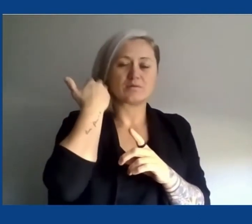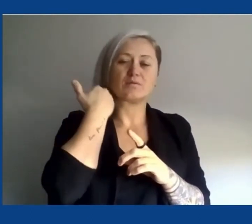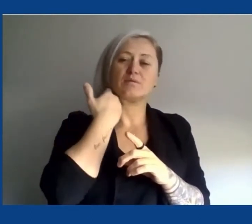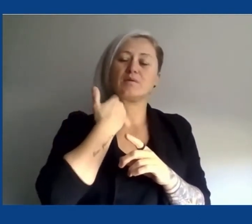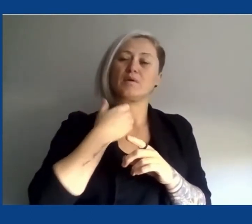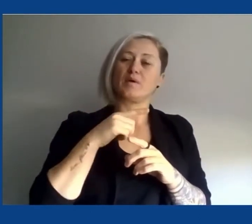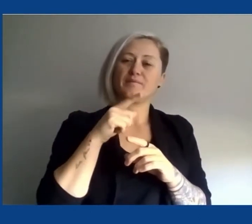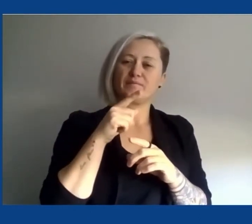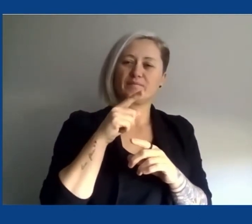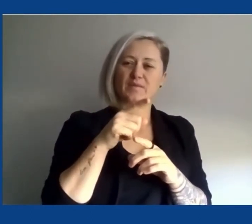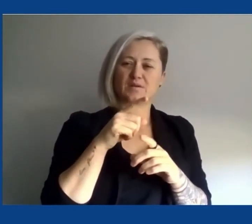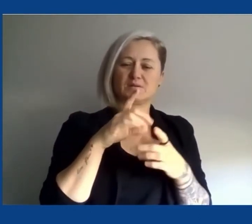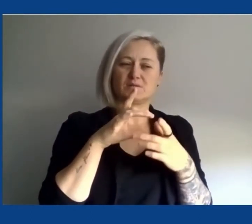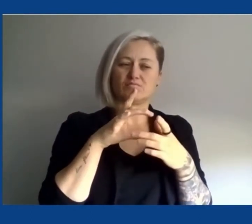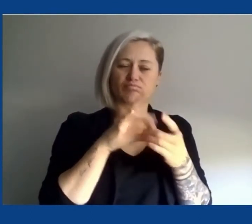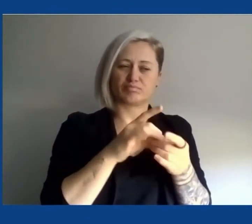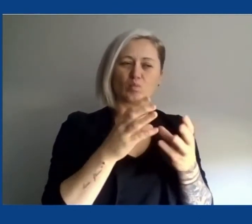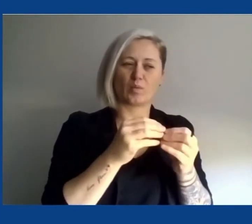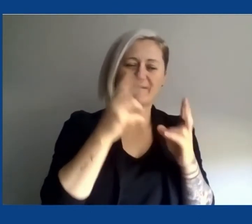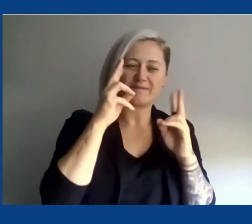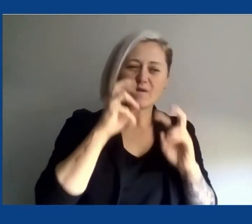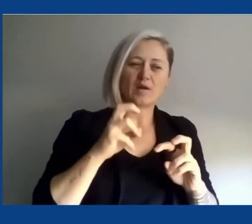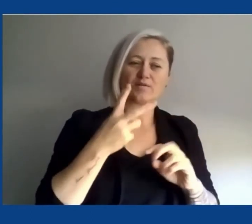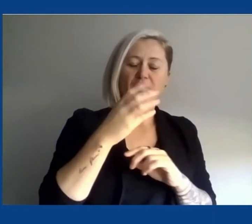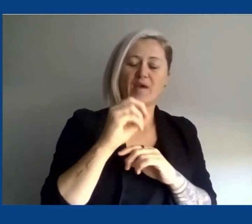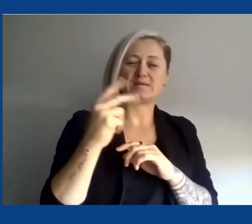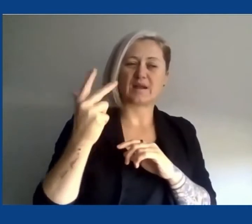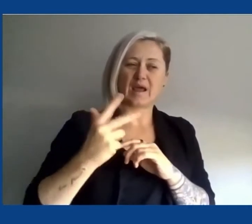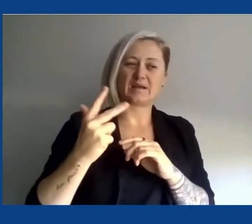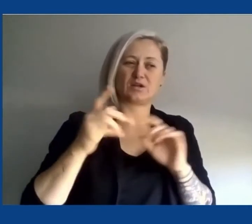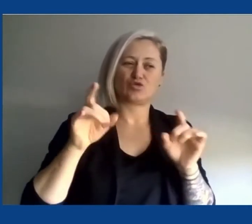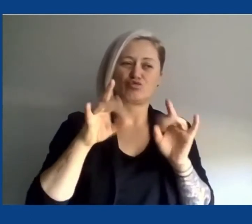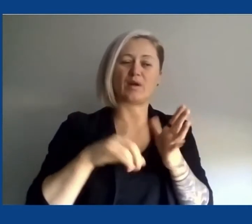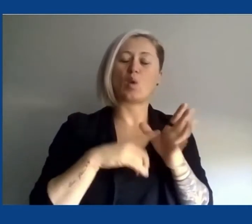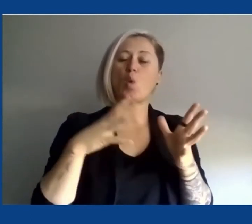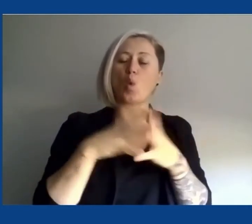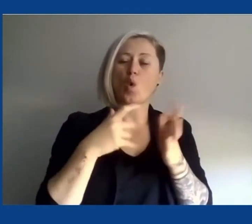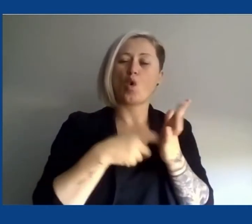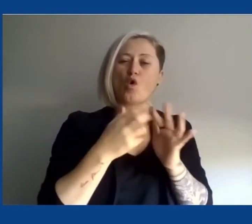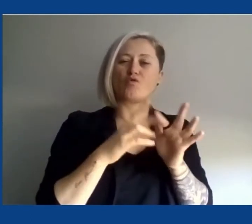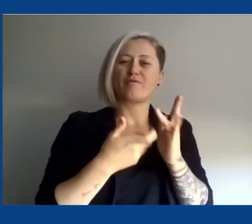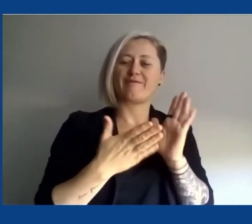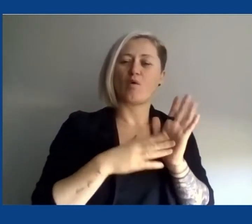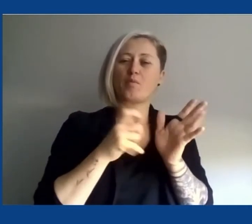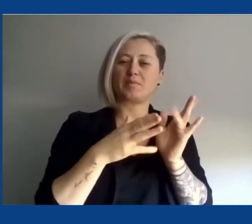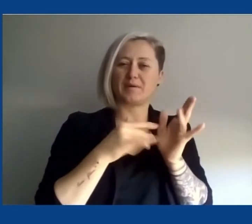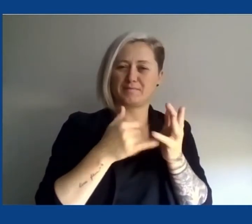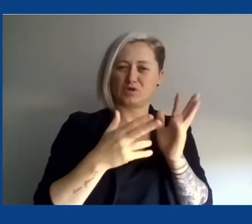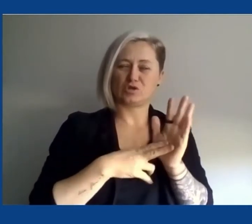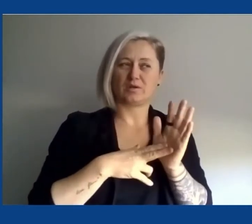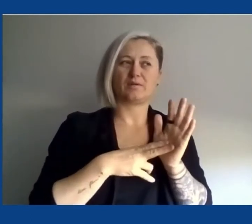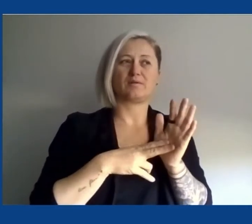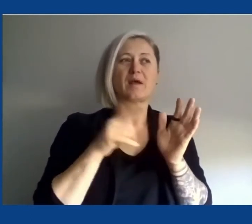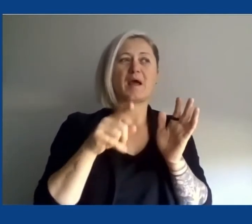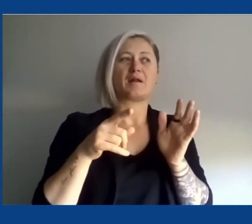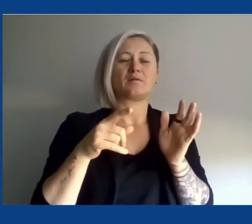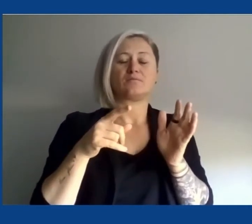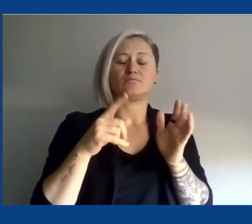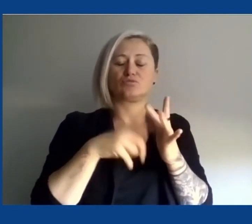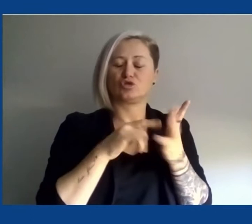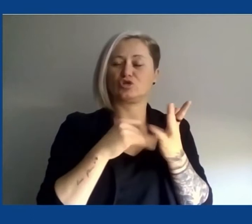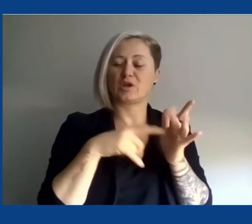the findings of the 2018 Australian Law Reform Commission Pathways to Justice report, in which the commissioners